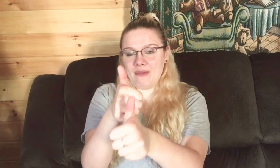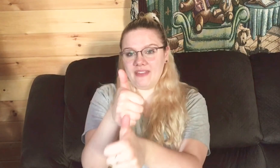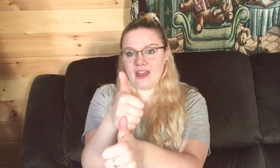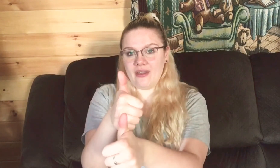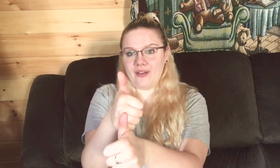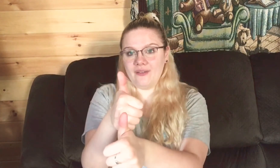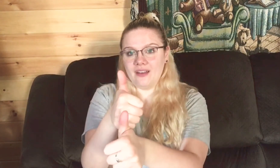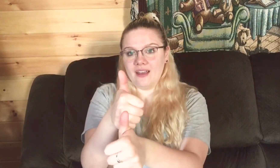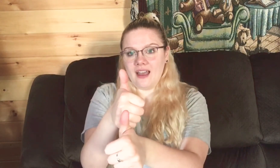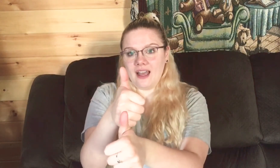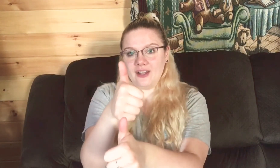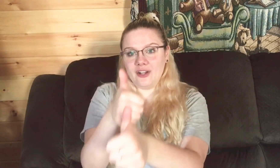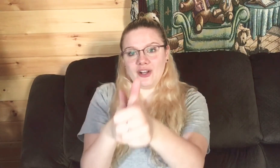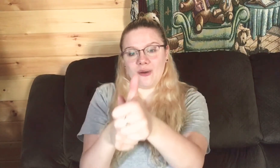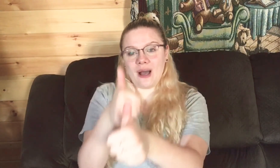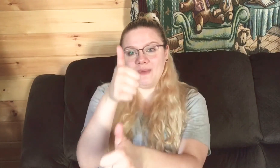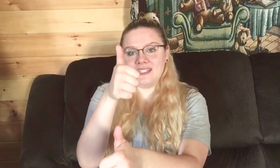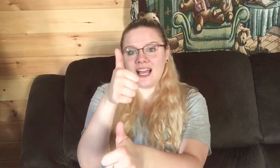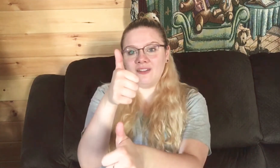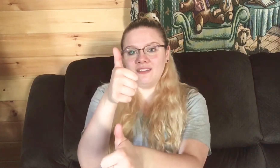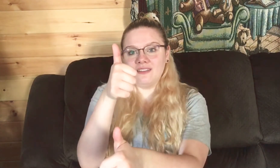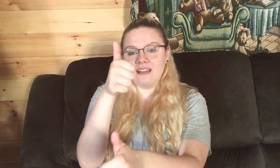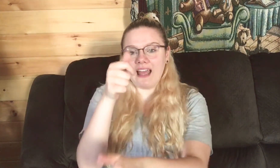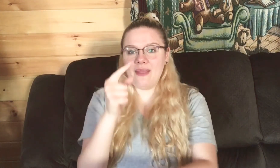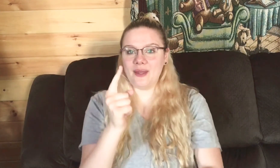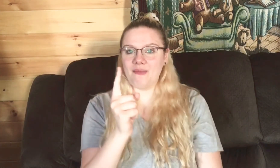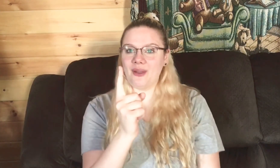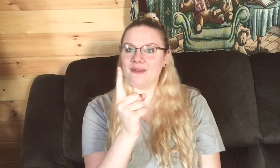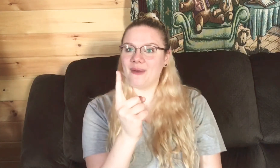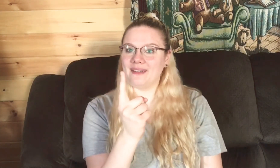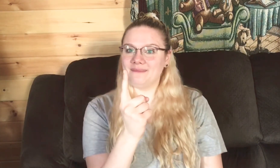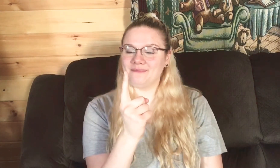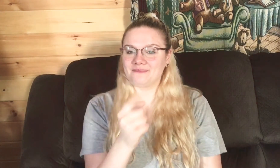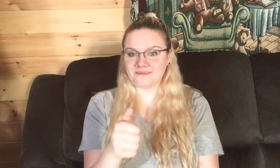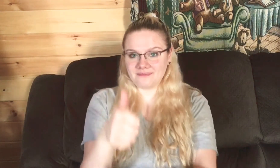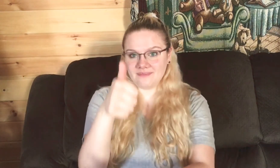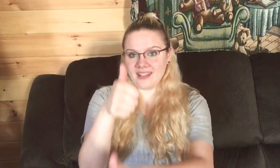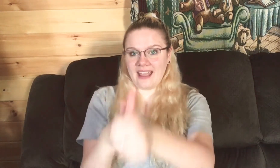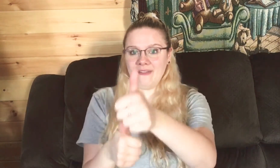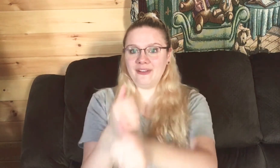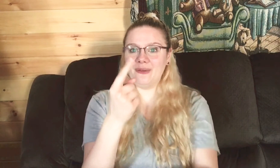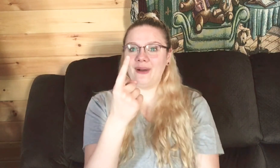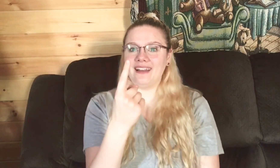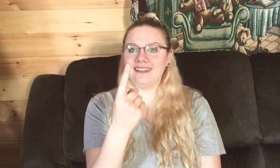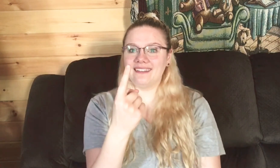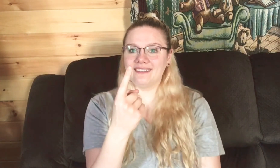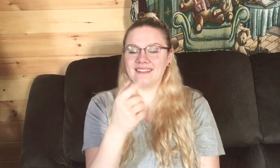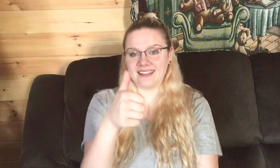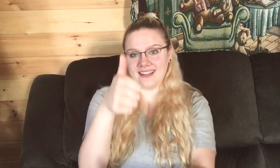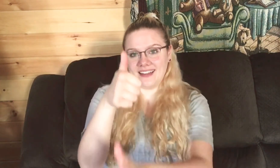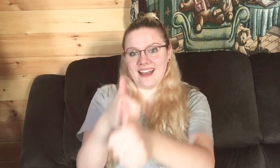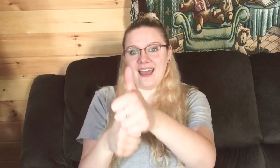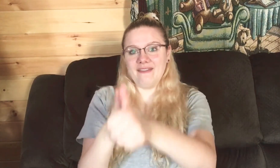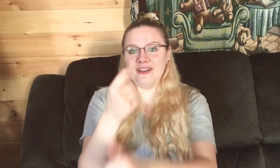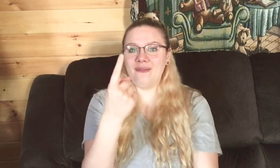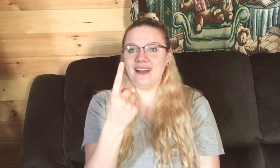the other. And you're going to go up and down, and then point one. Everyone. Everyone.